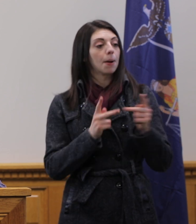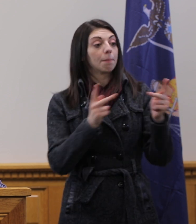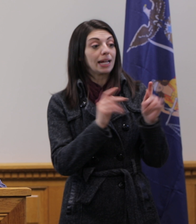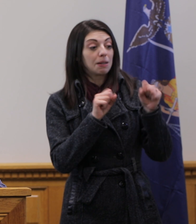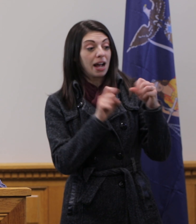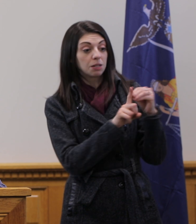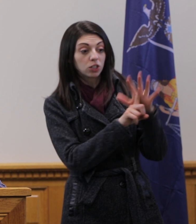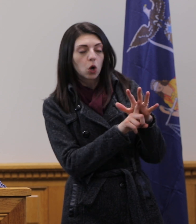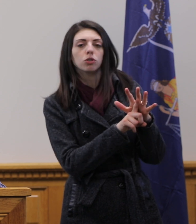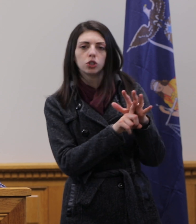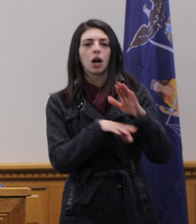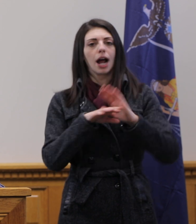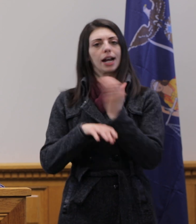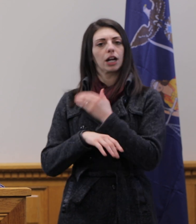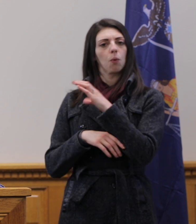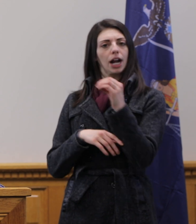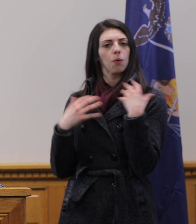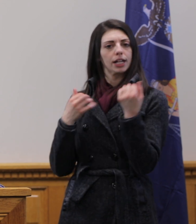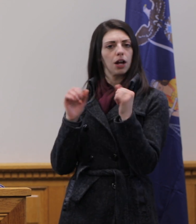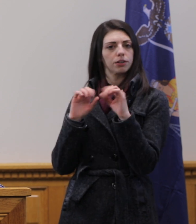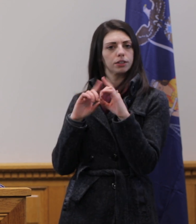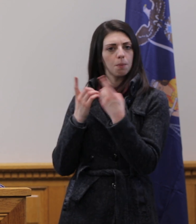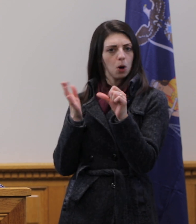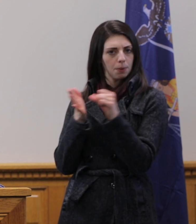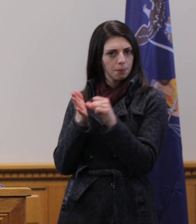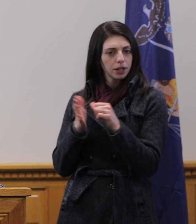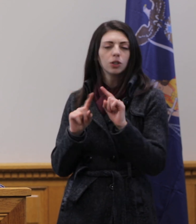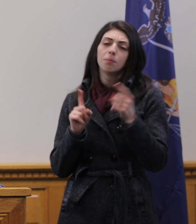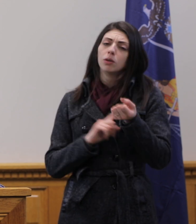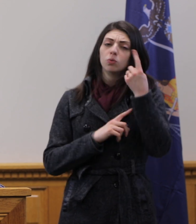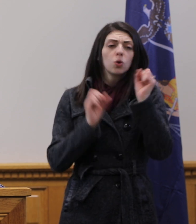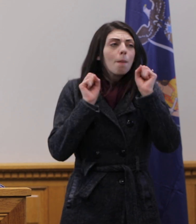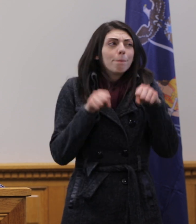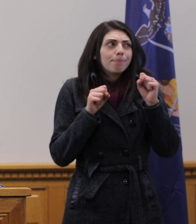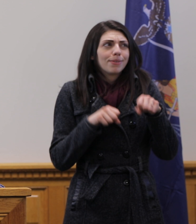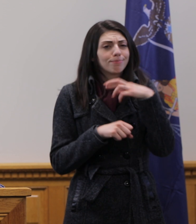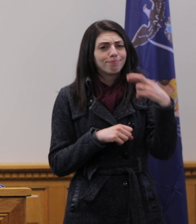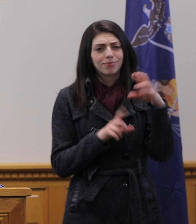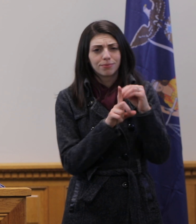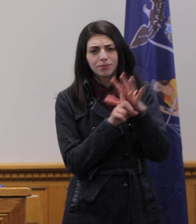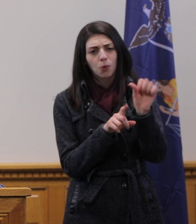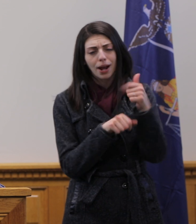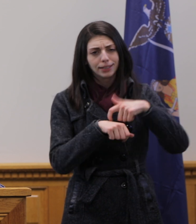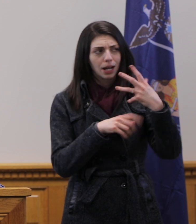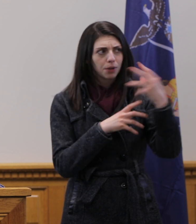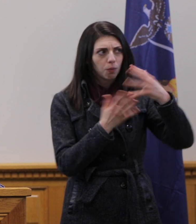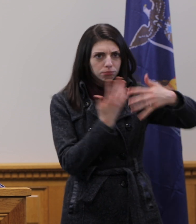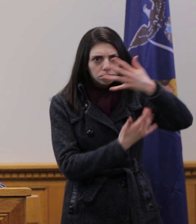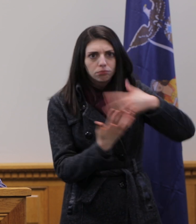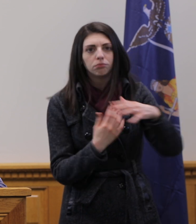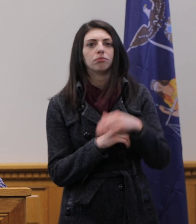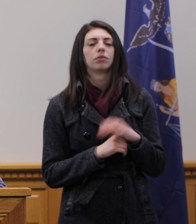page, but people should expect that they may be exposed to the virus anytime they are out in public. The Health